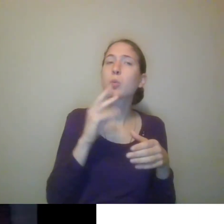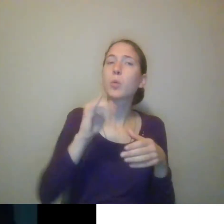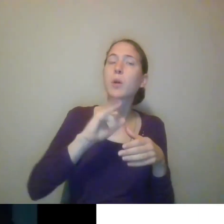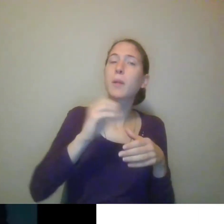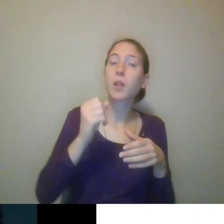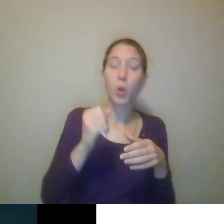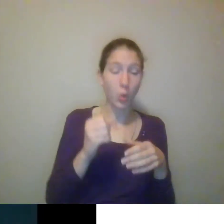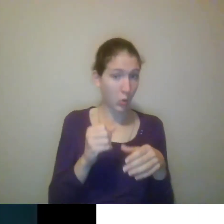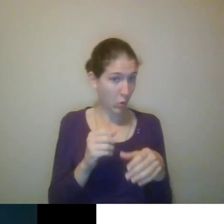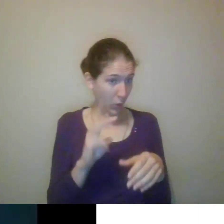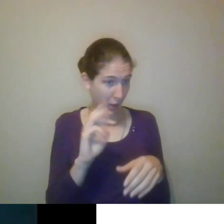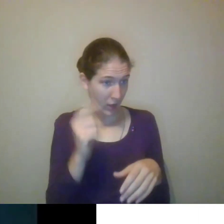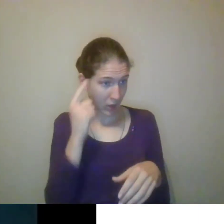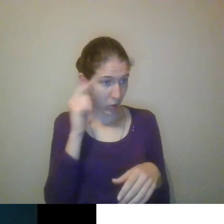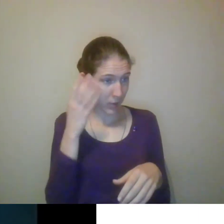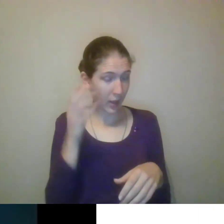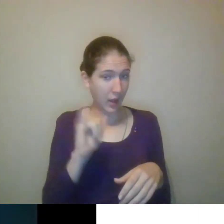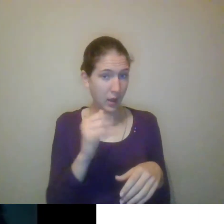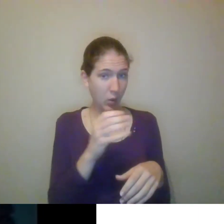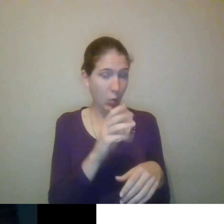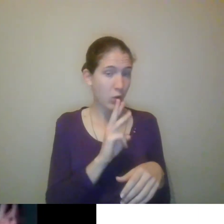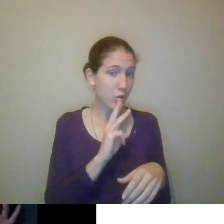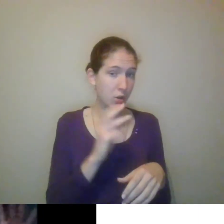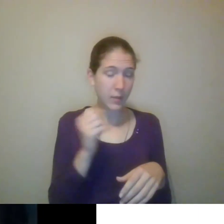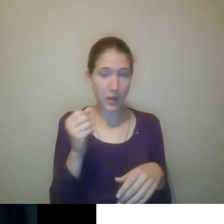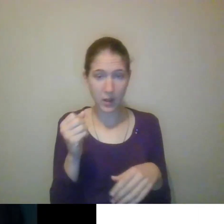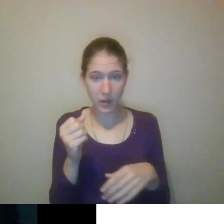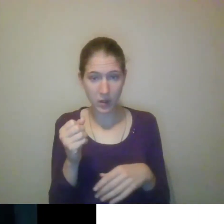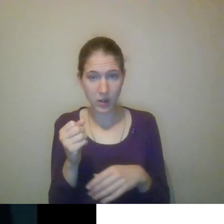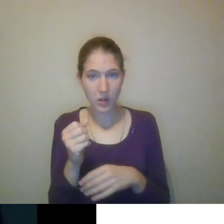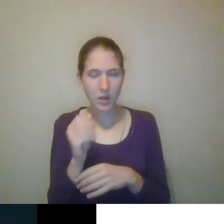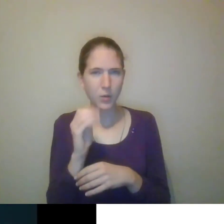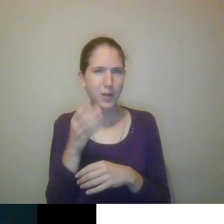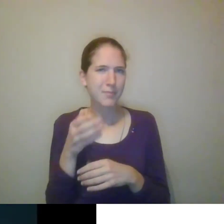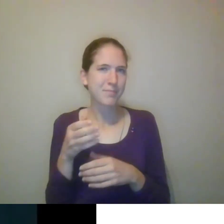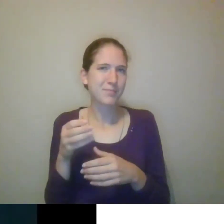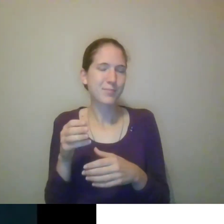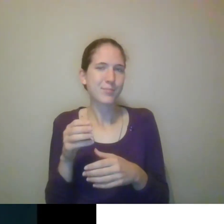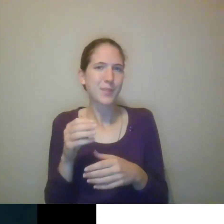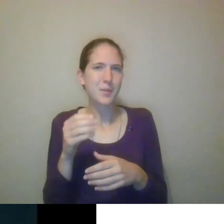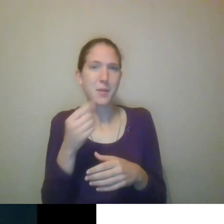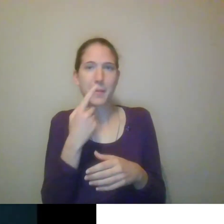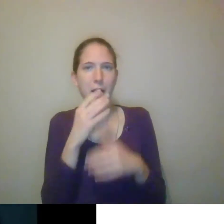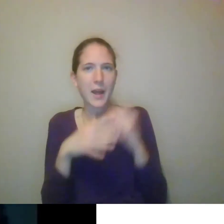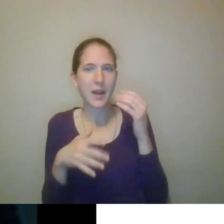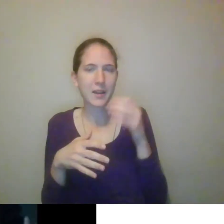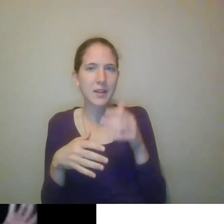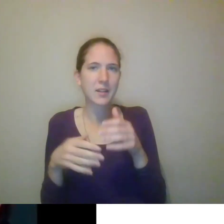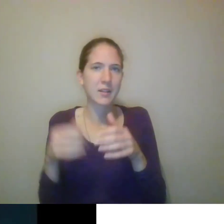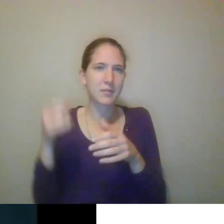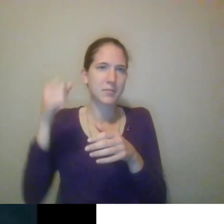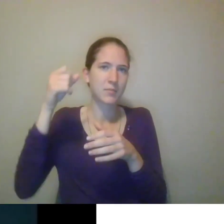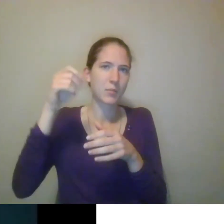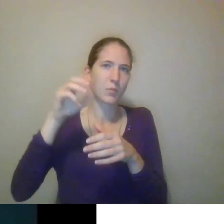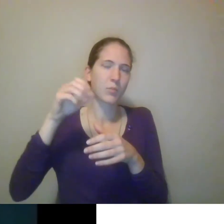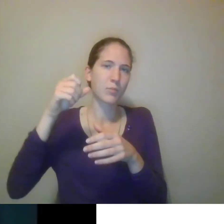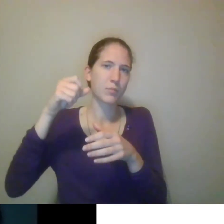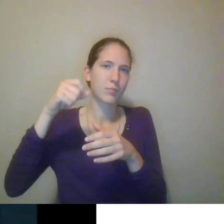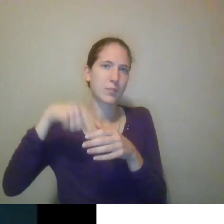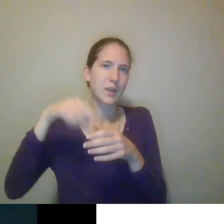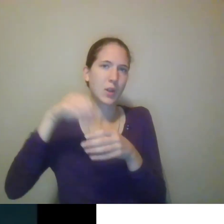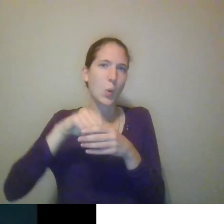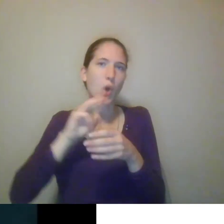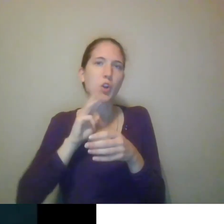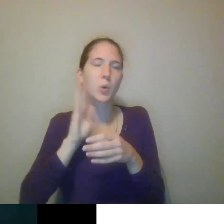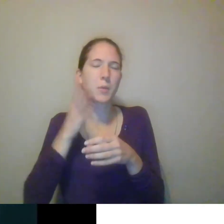Okay, Will says it's going to look like milk and water. All right. It's going to act like milk and water. Okay. All right. Well, let's